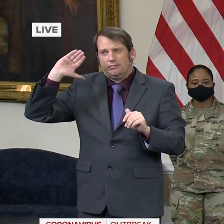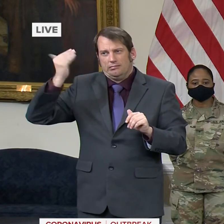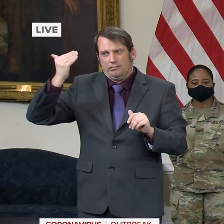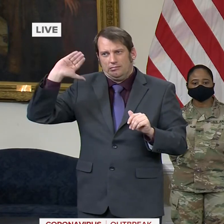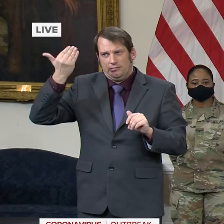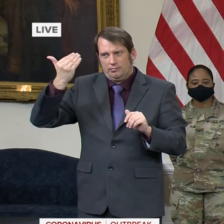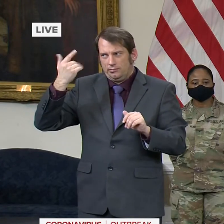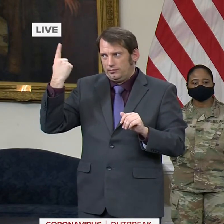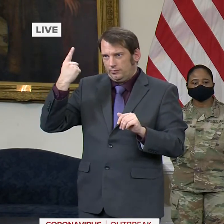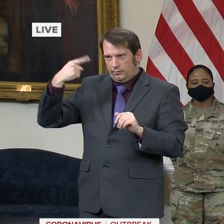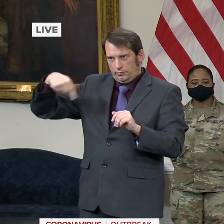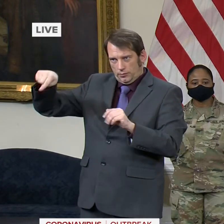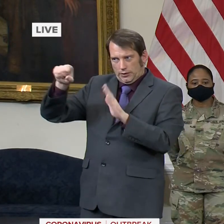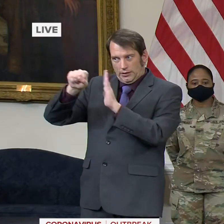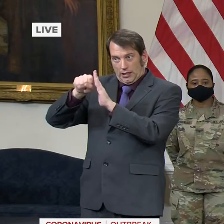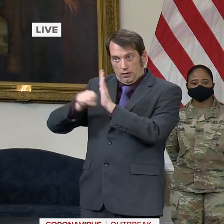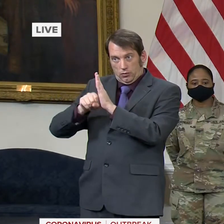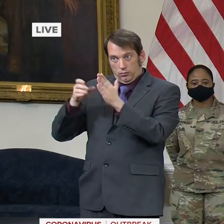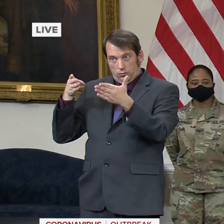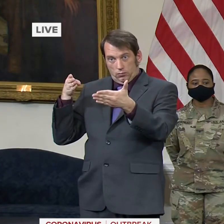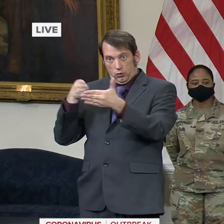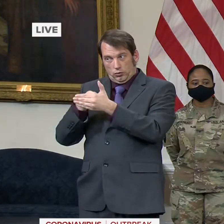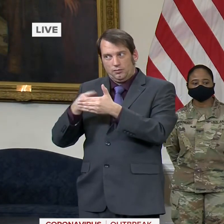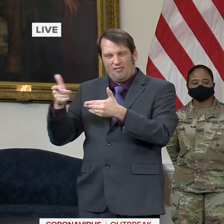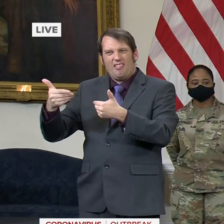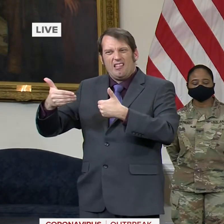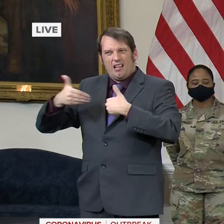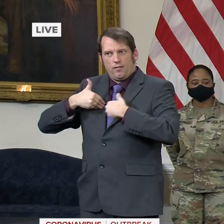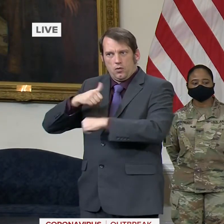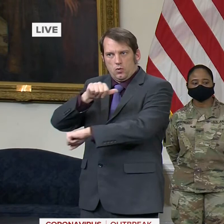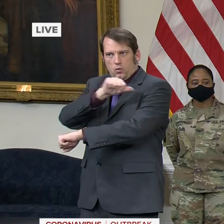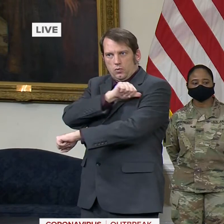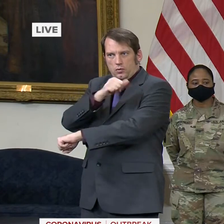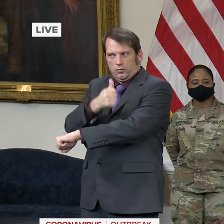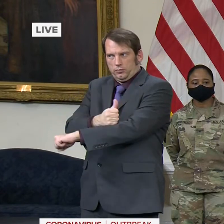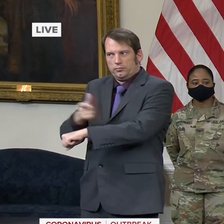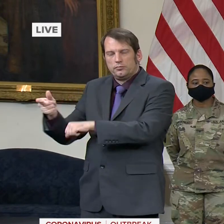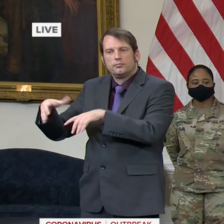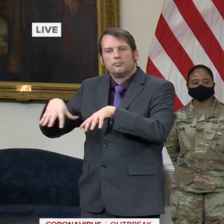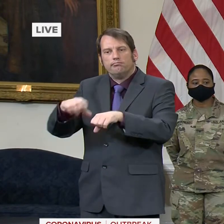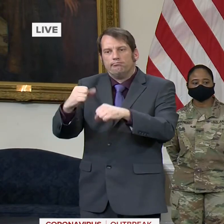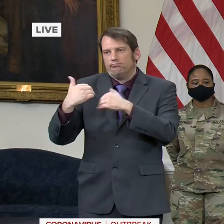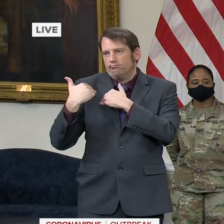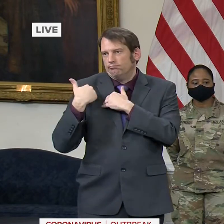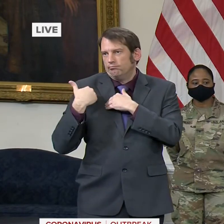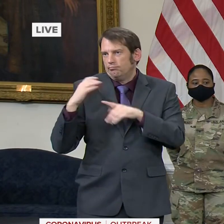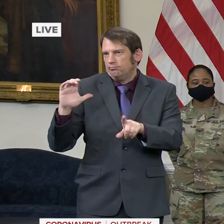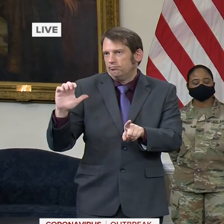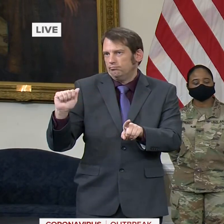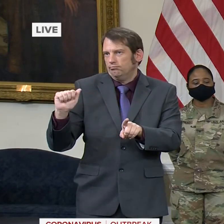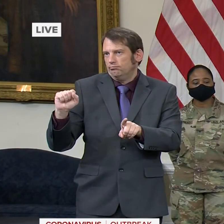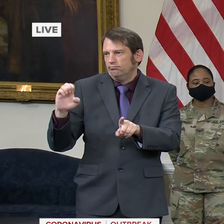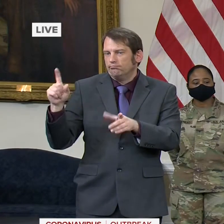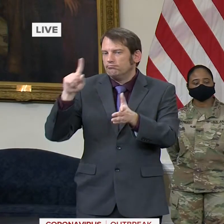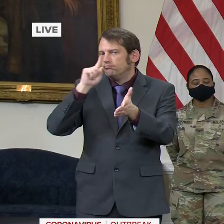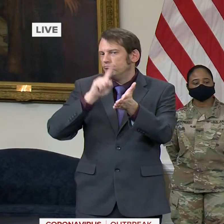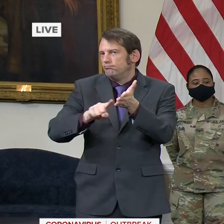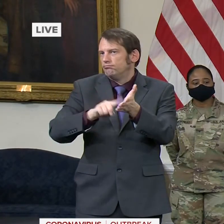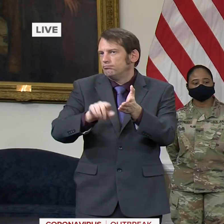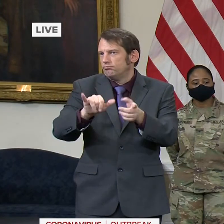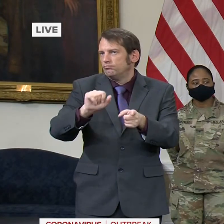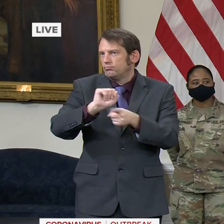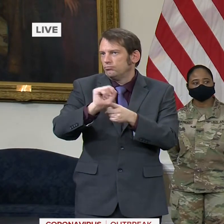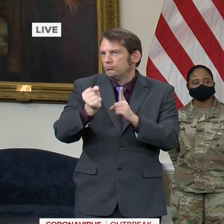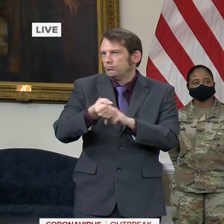probably has jurisdiction over, and they take up their own cases. They might have to take a look at that situation, because I don't see the state's